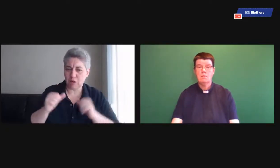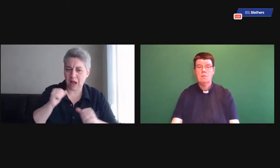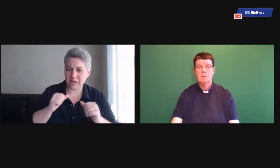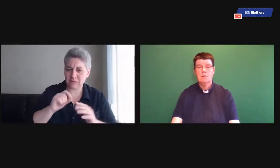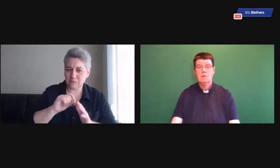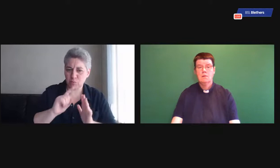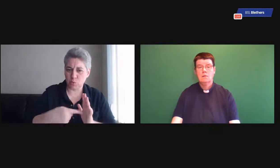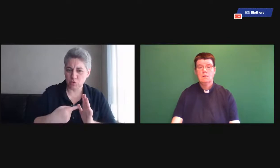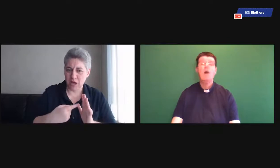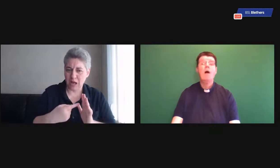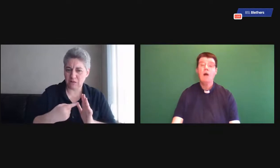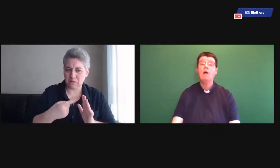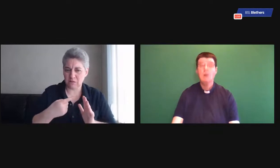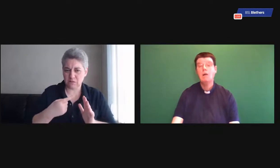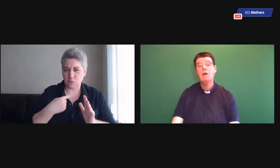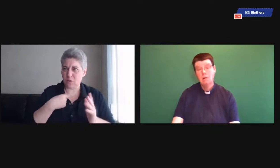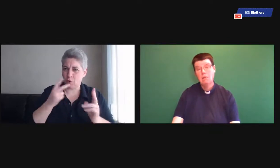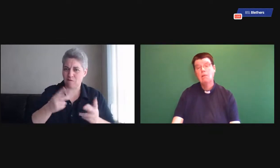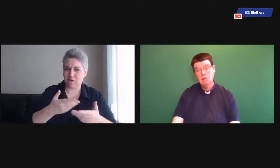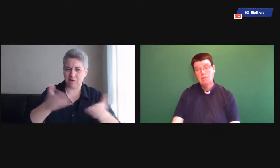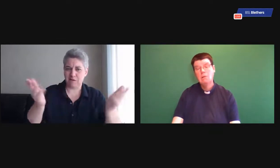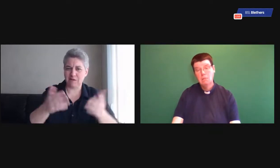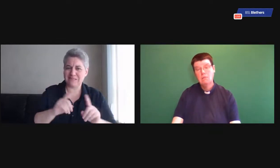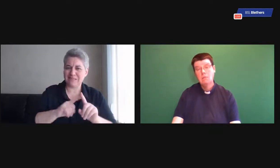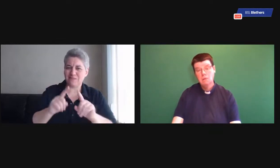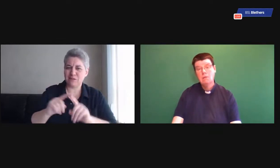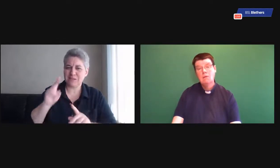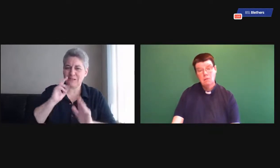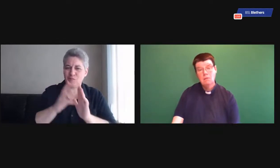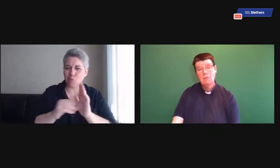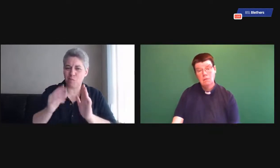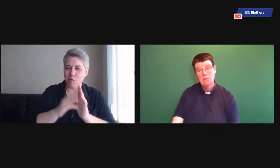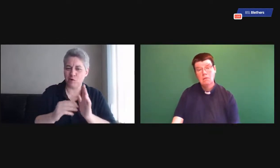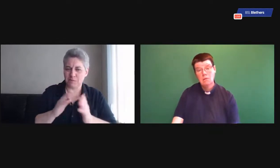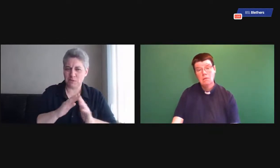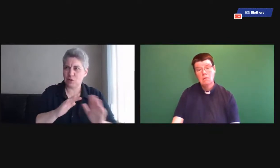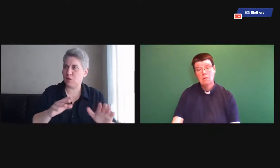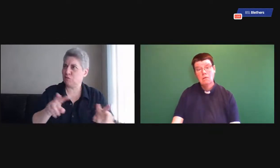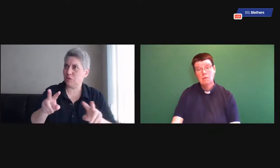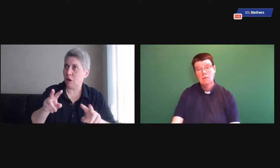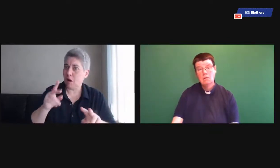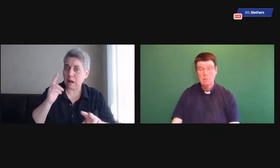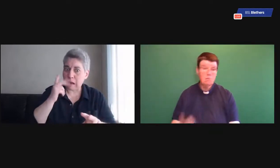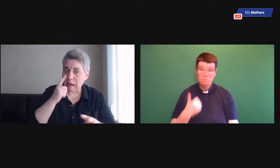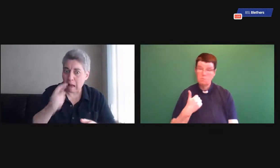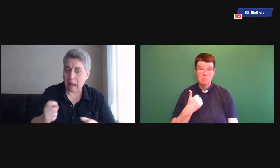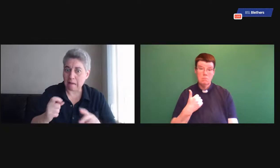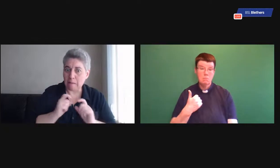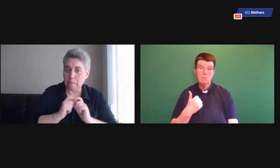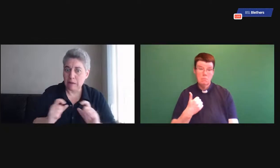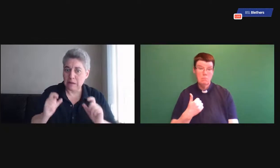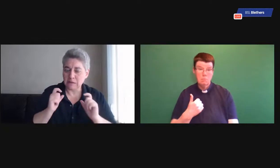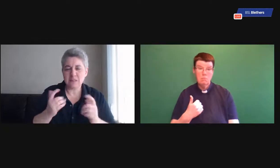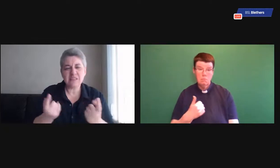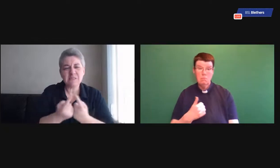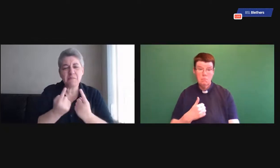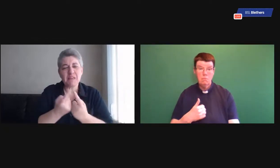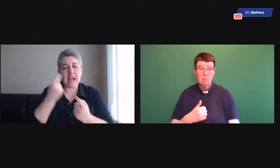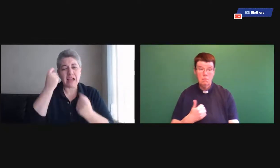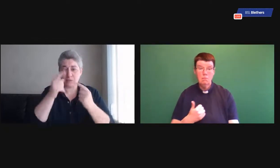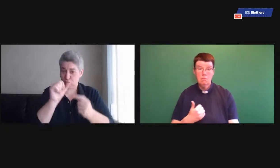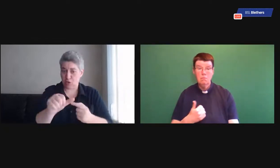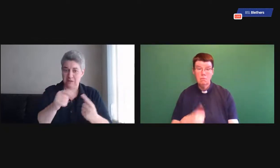this, at the BDA, and also the BDA has a Deaf Role Models